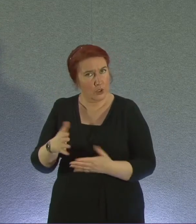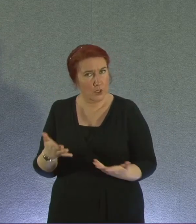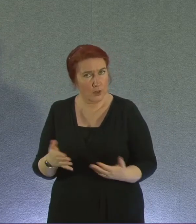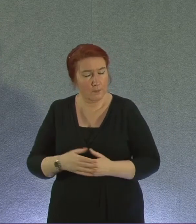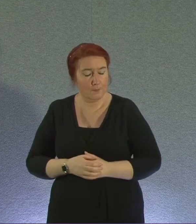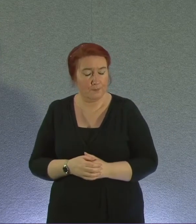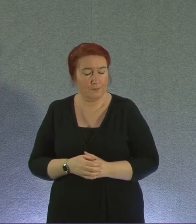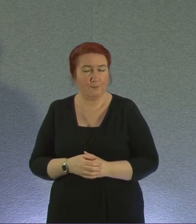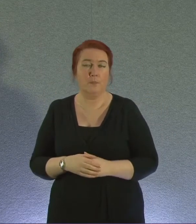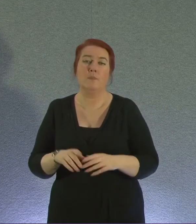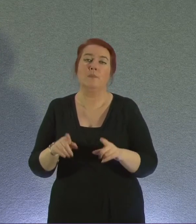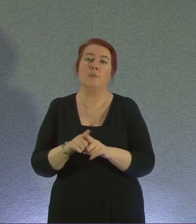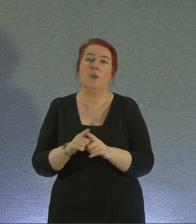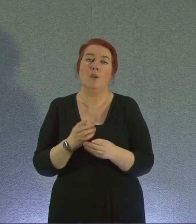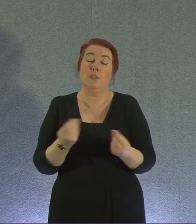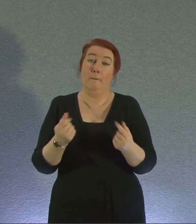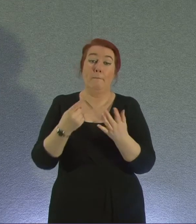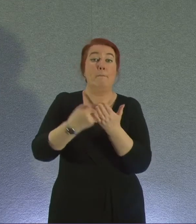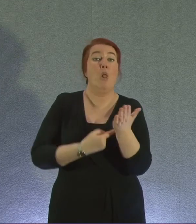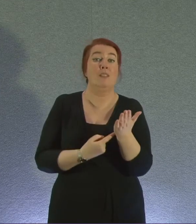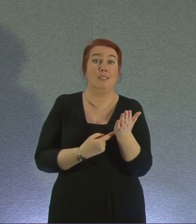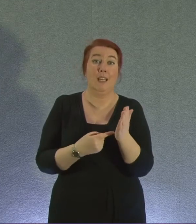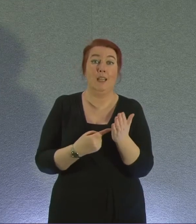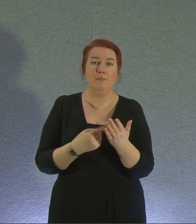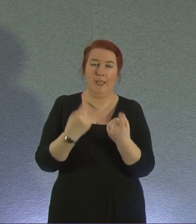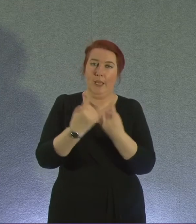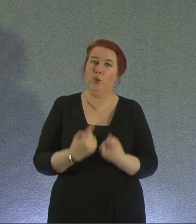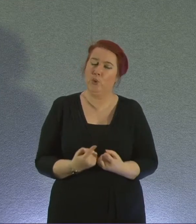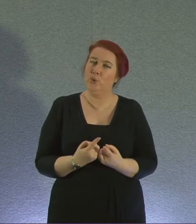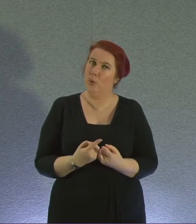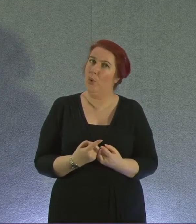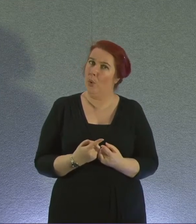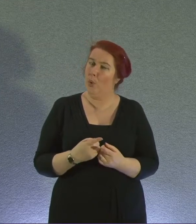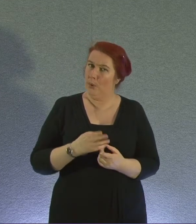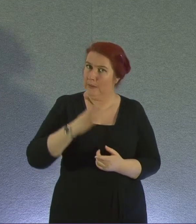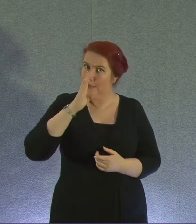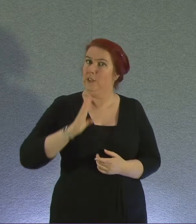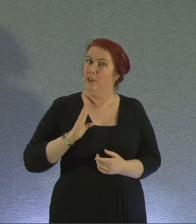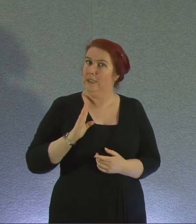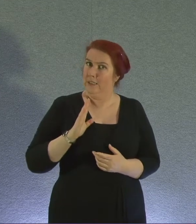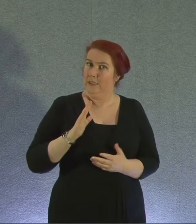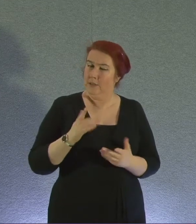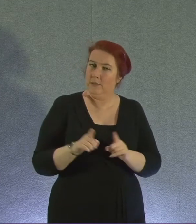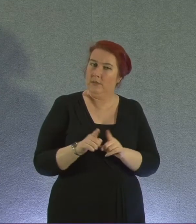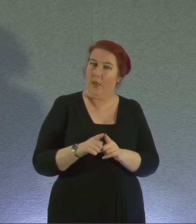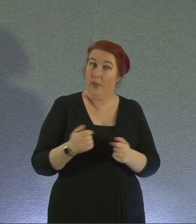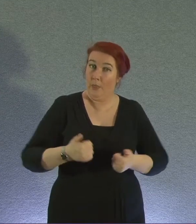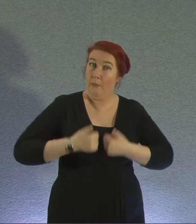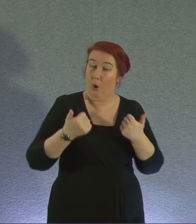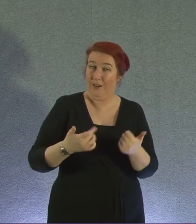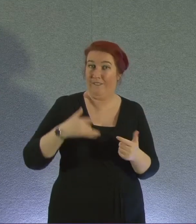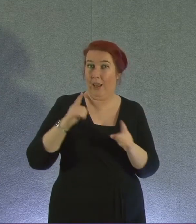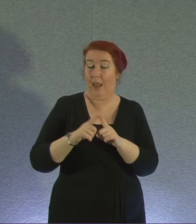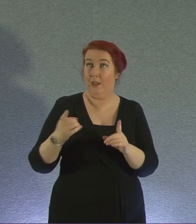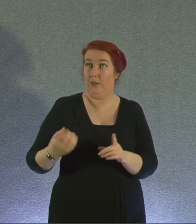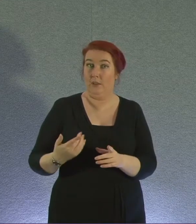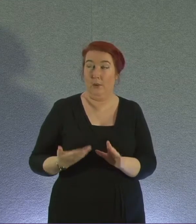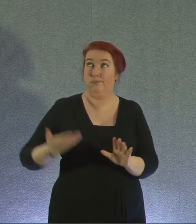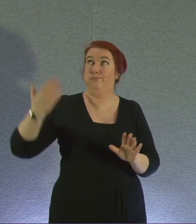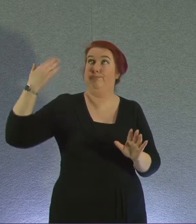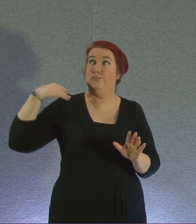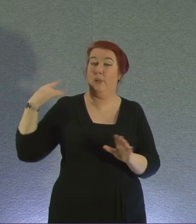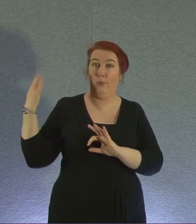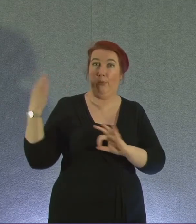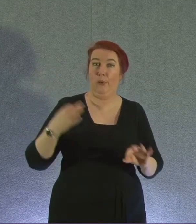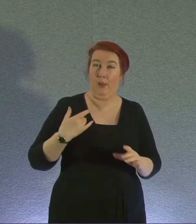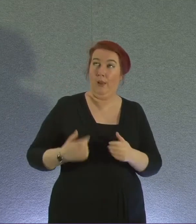There were some quite significant policy issues we looked at in the course of the day, in the morning, which feels like a long, long time ago now. We were facing